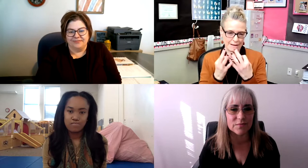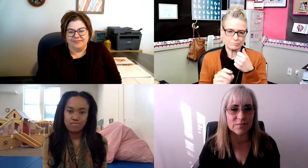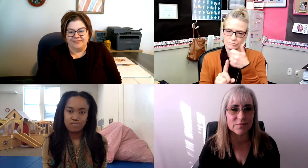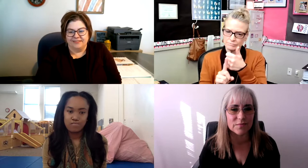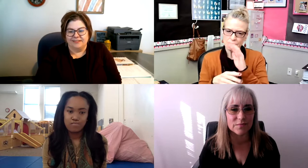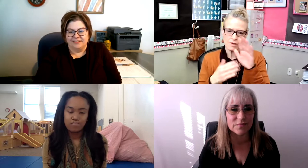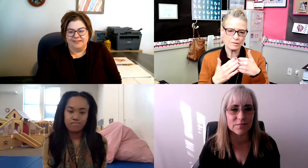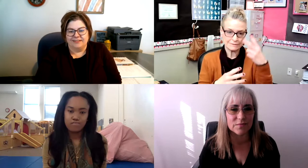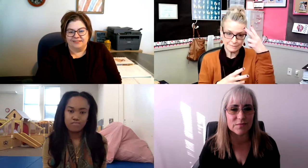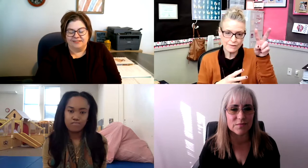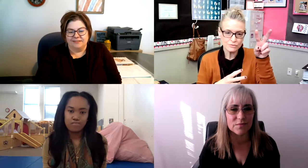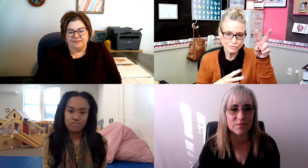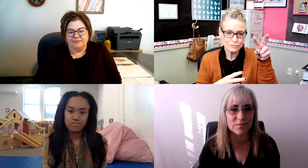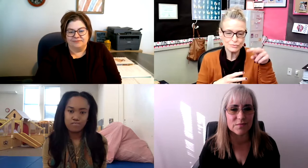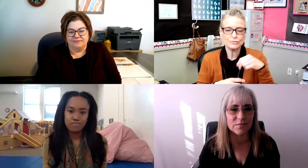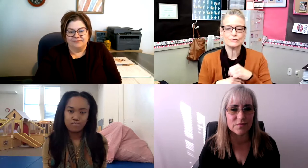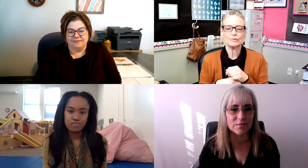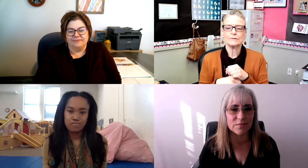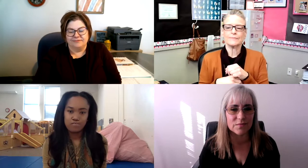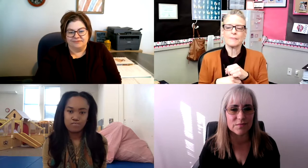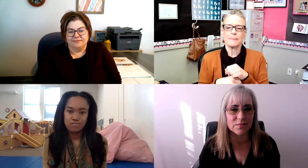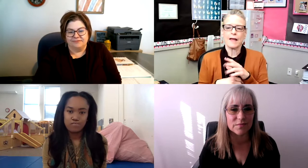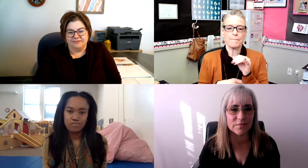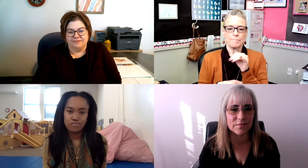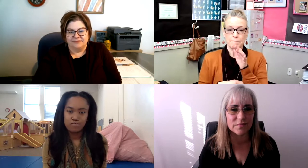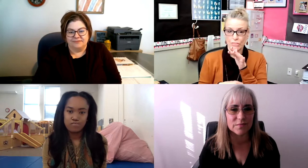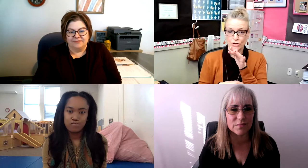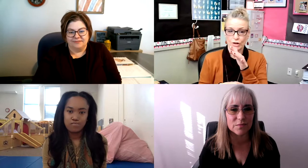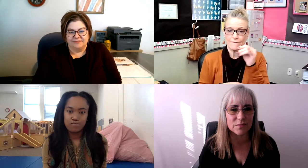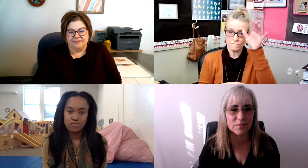One is I've worked with one family and they were all Hispanic.